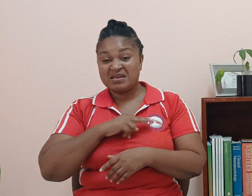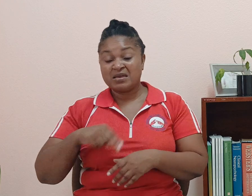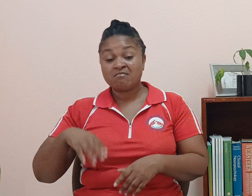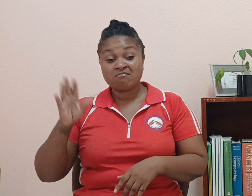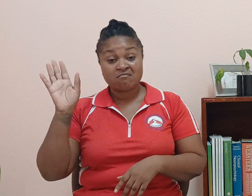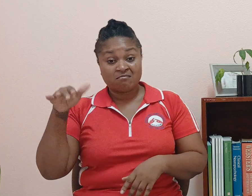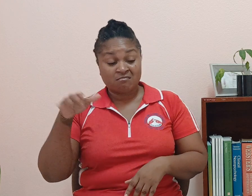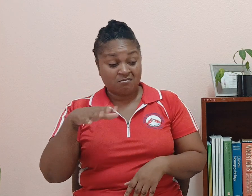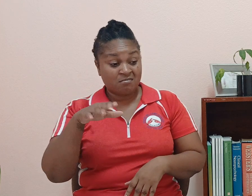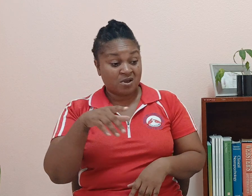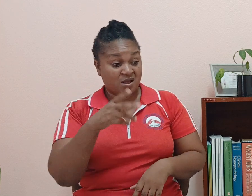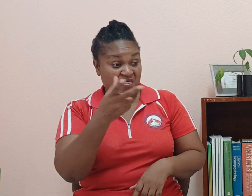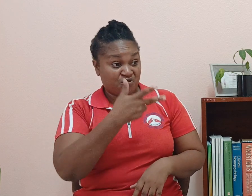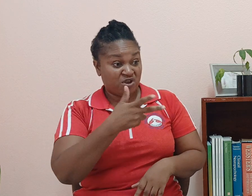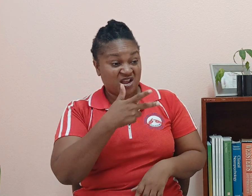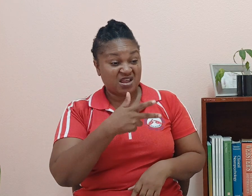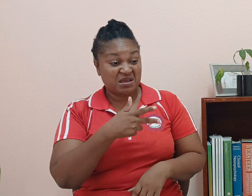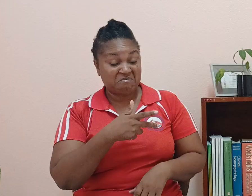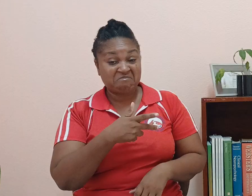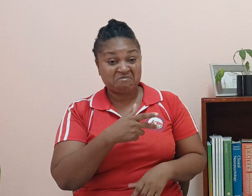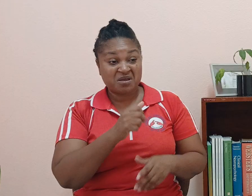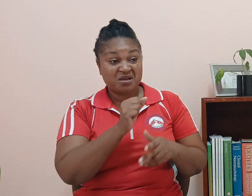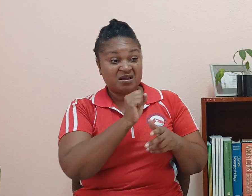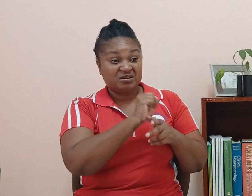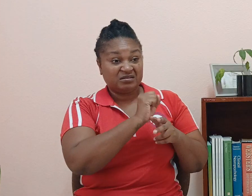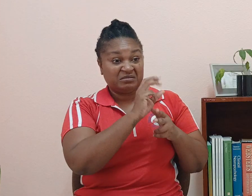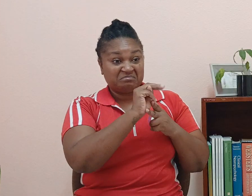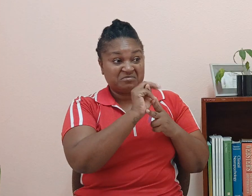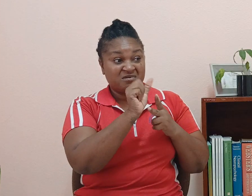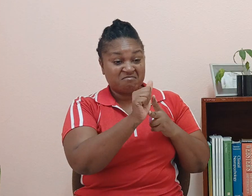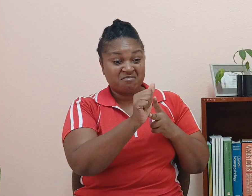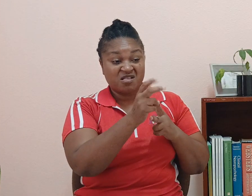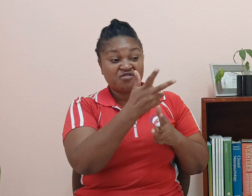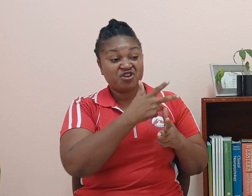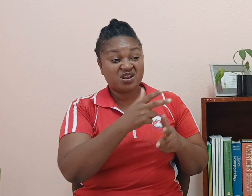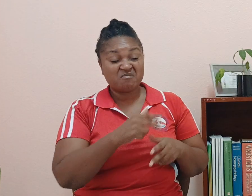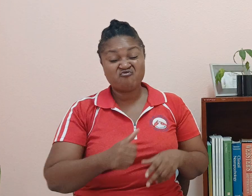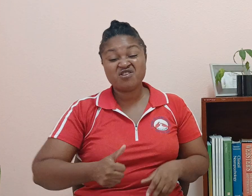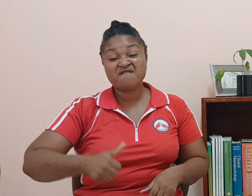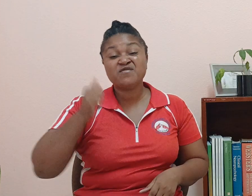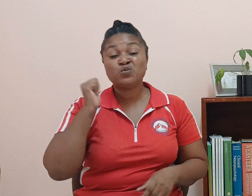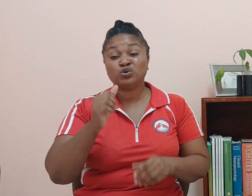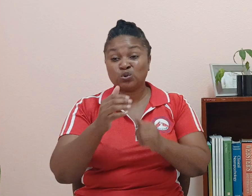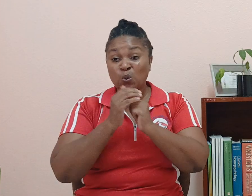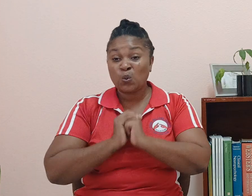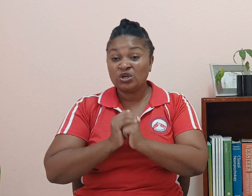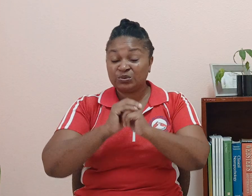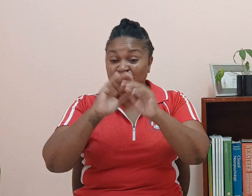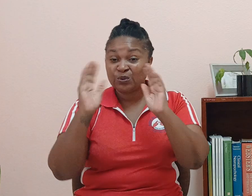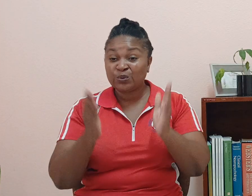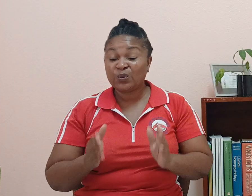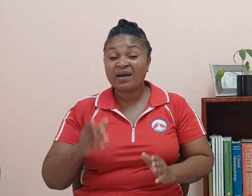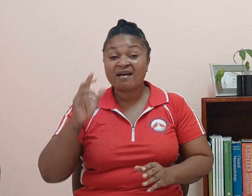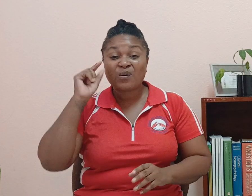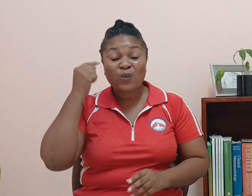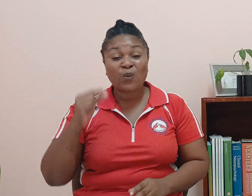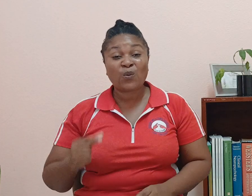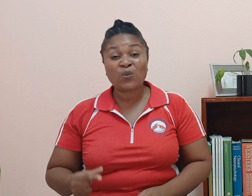Abednego had refused to worship the golden idol when they heard the